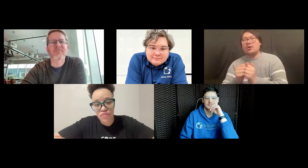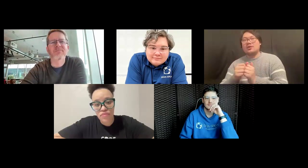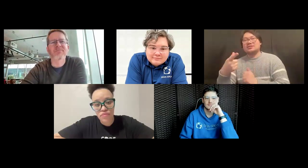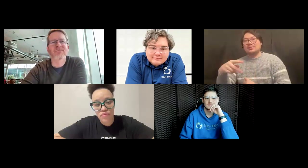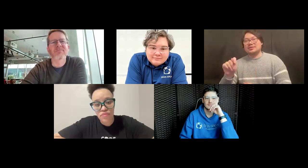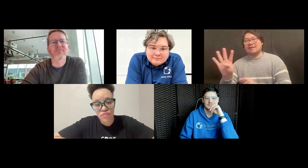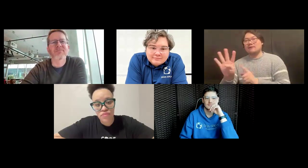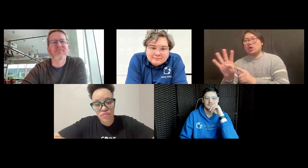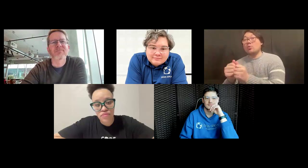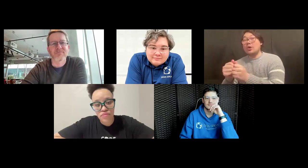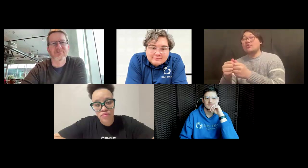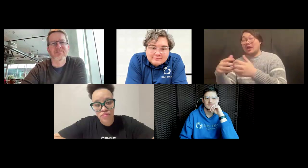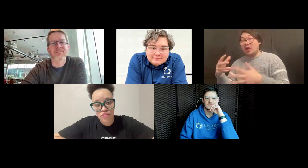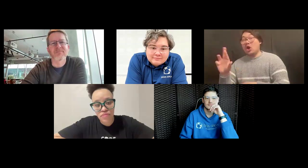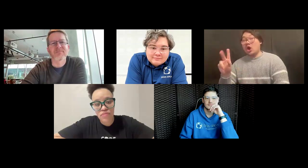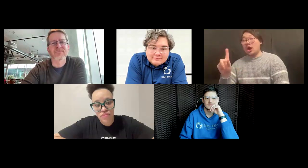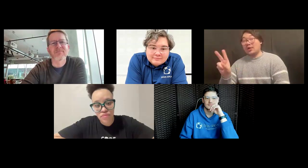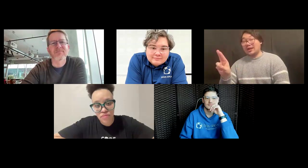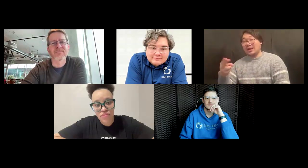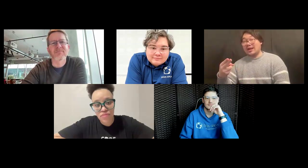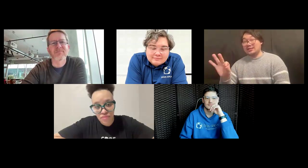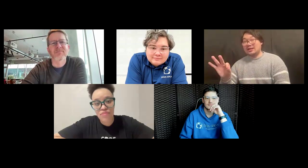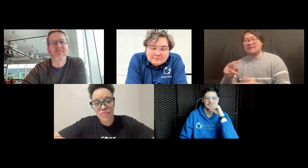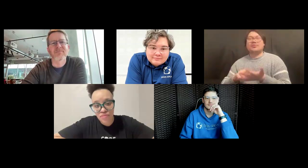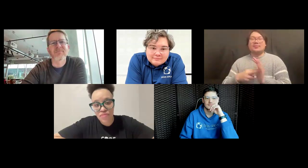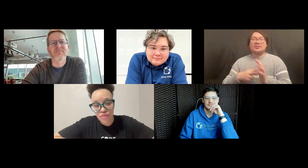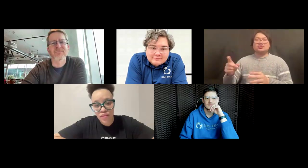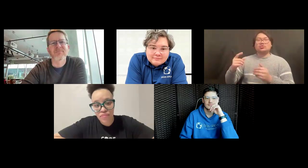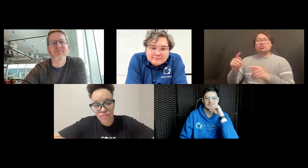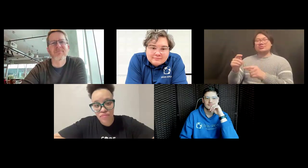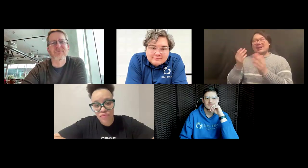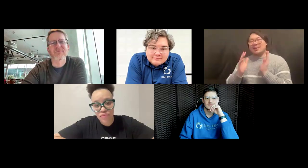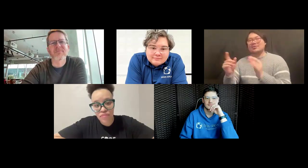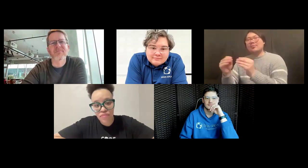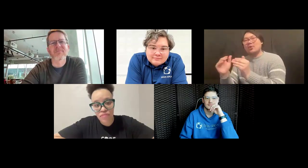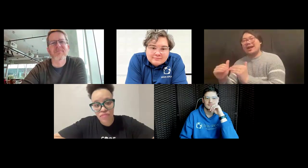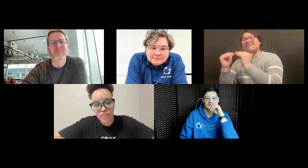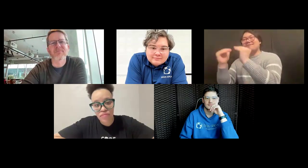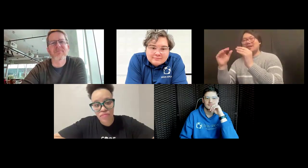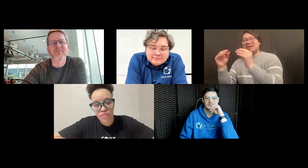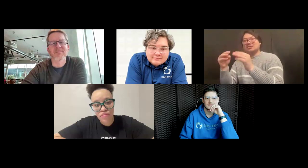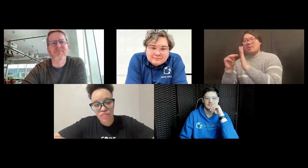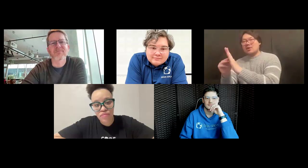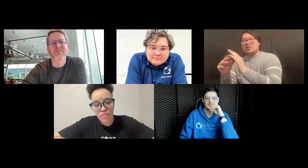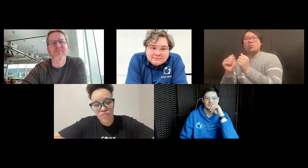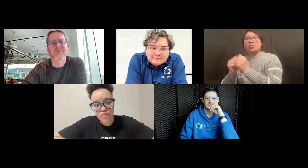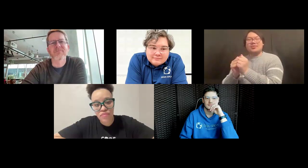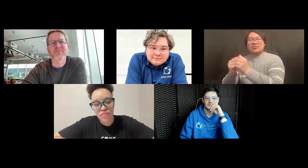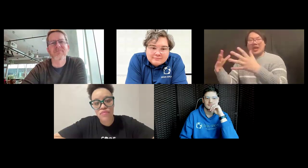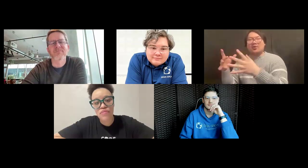for compared to 3.5 versus version 4. And so again, there's more